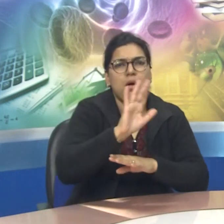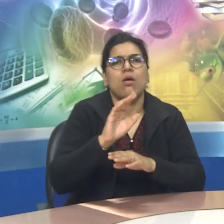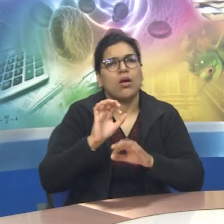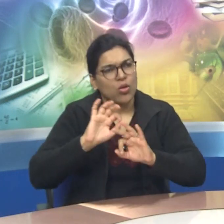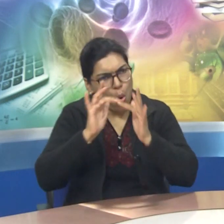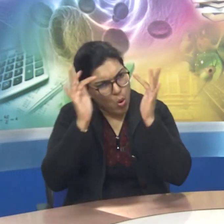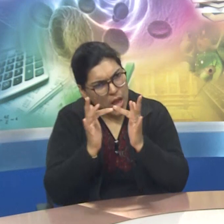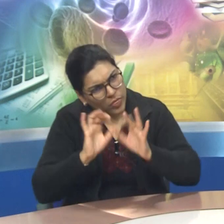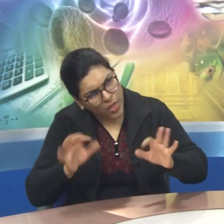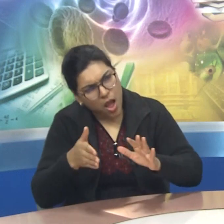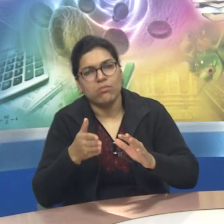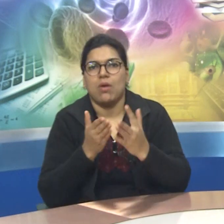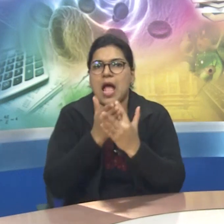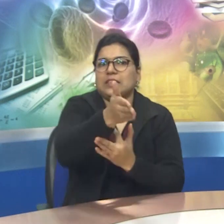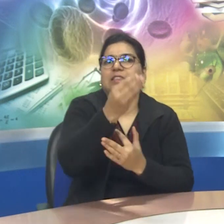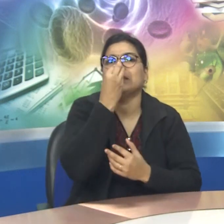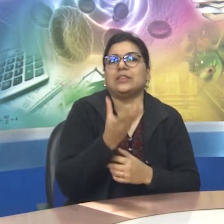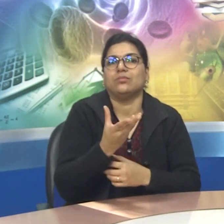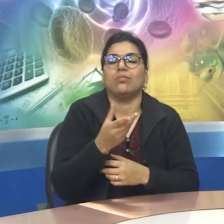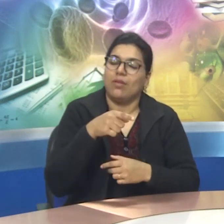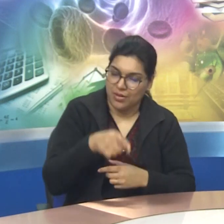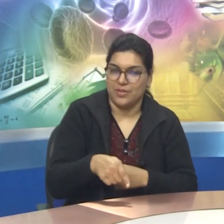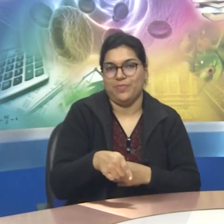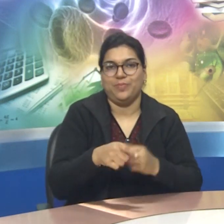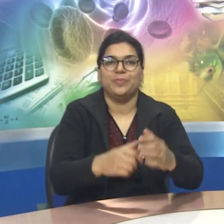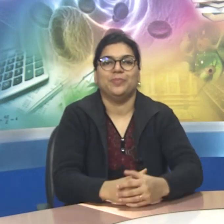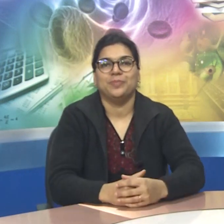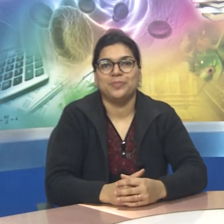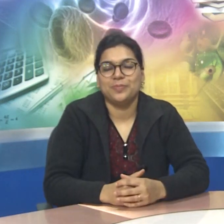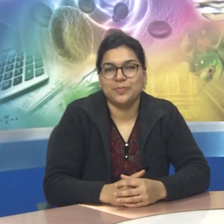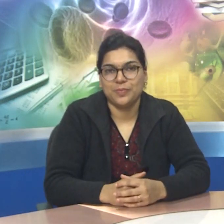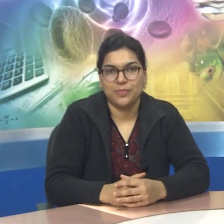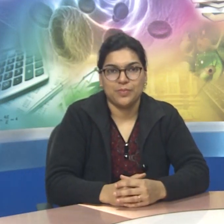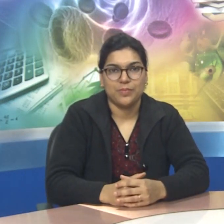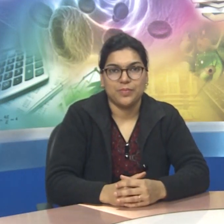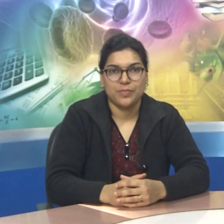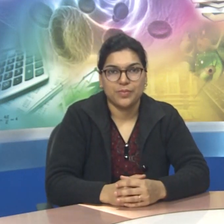work at international level to save time, money, and manpower.